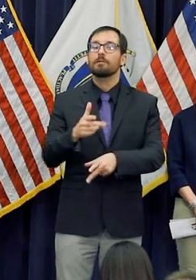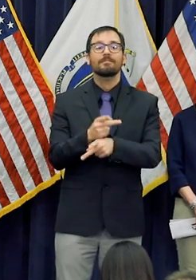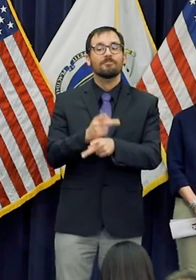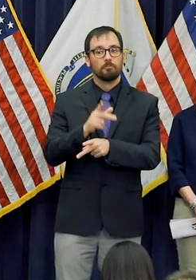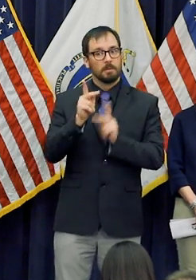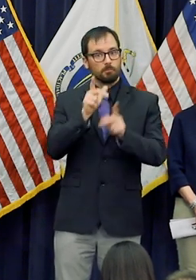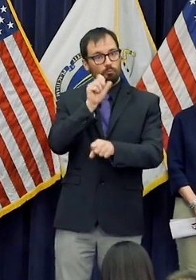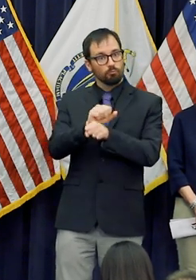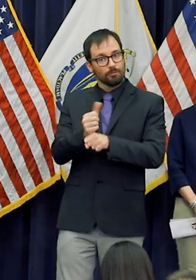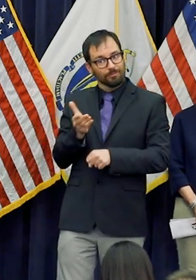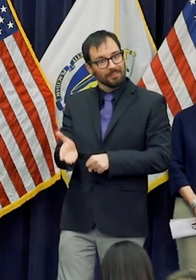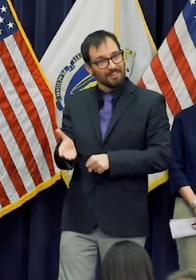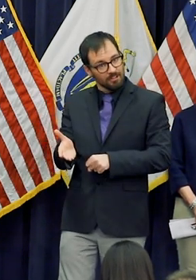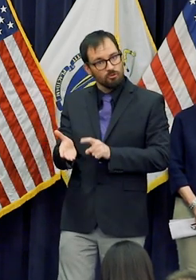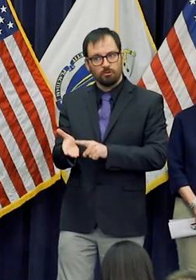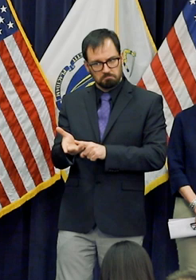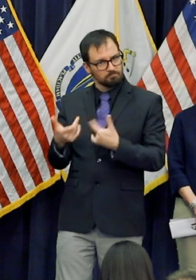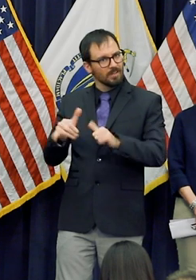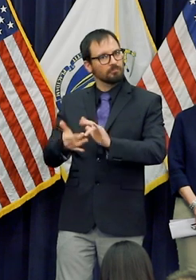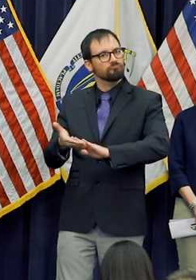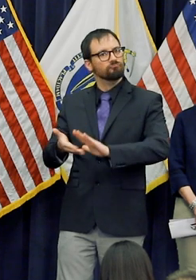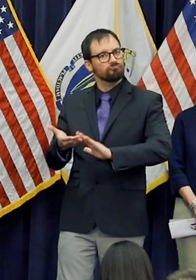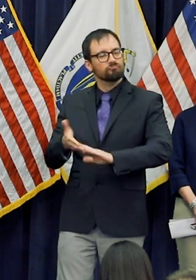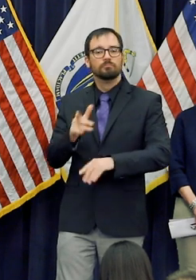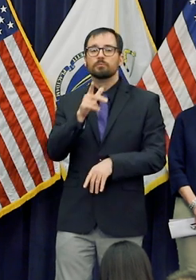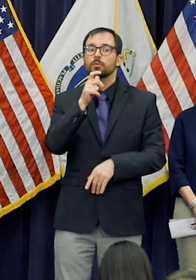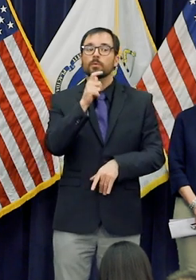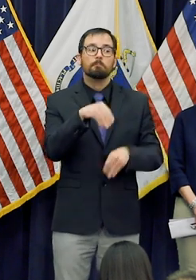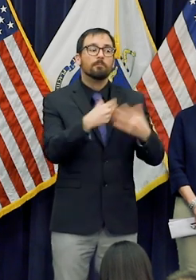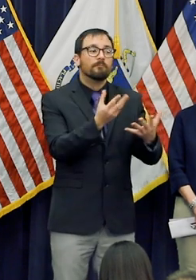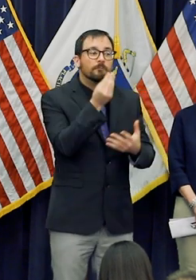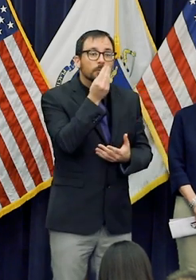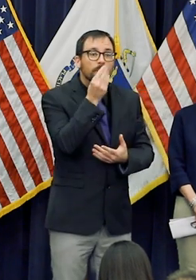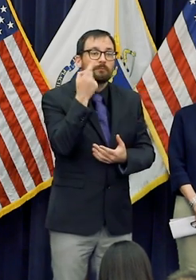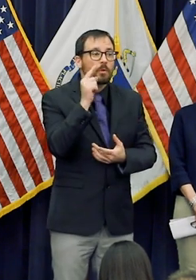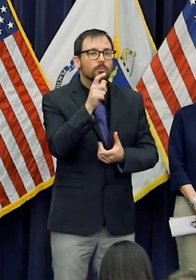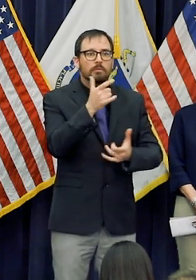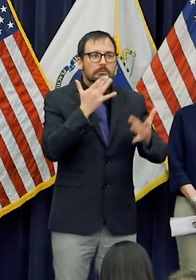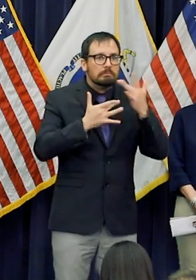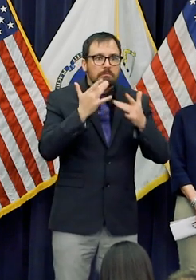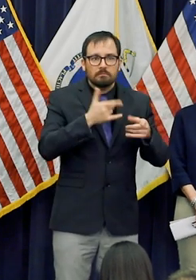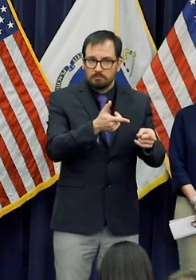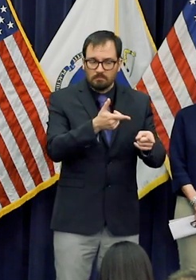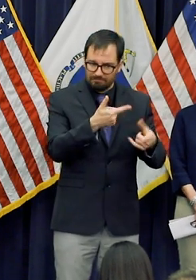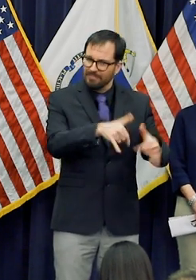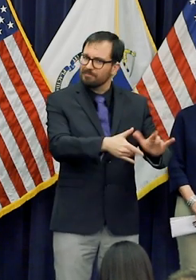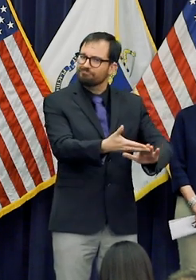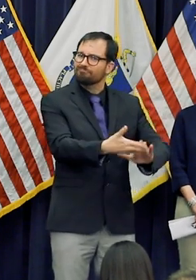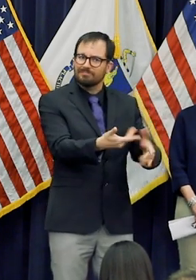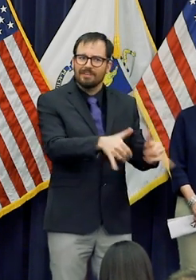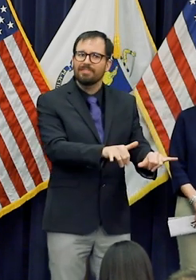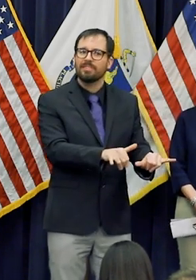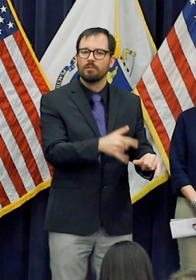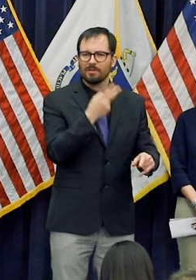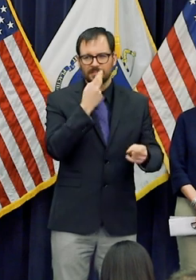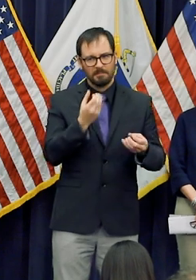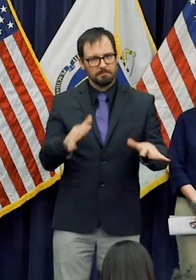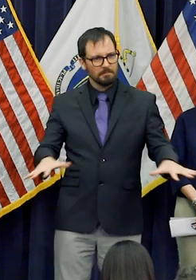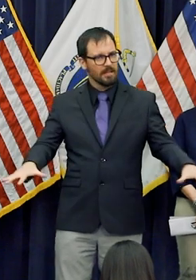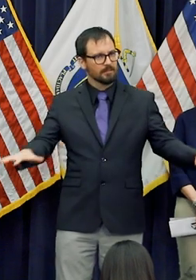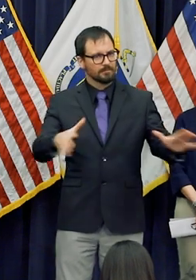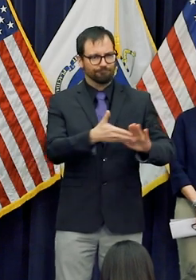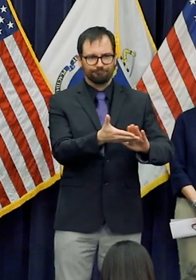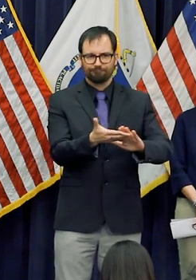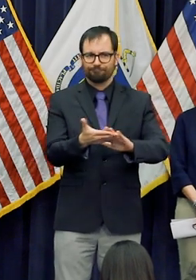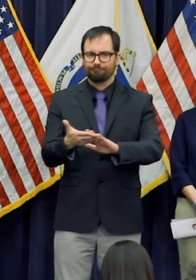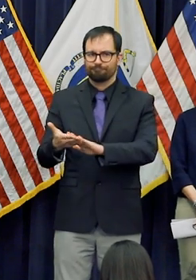less fortunate among us are operating. Thousands of public servants are stepping up, and I know I speak for many of them when I say thank